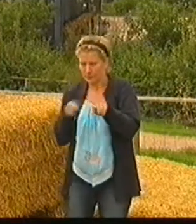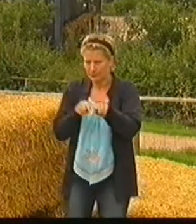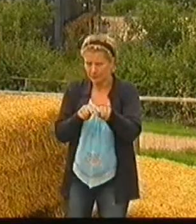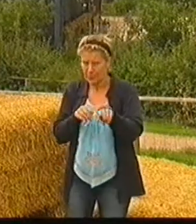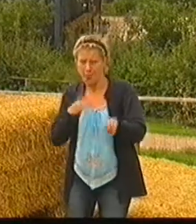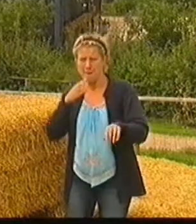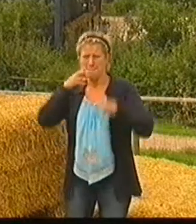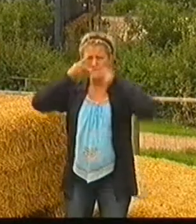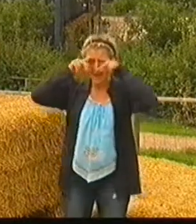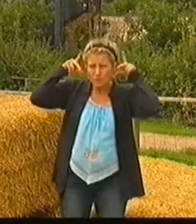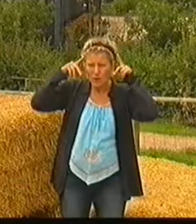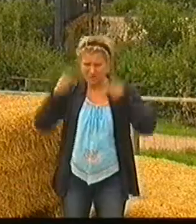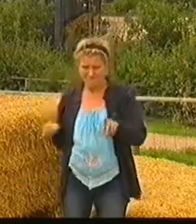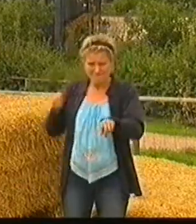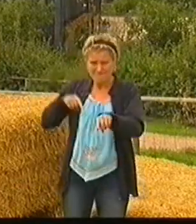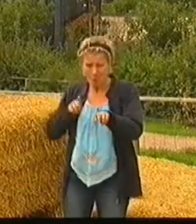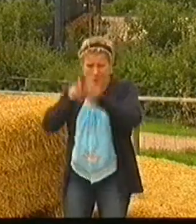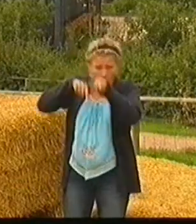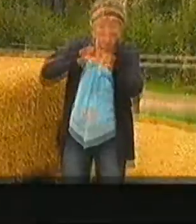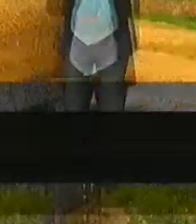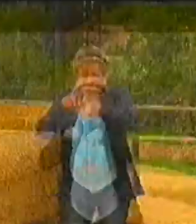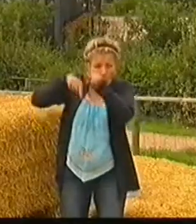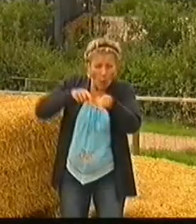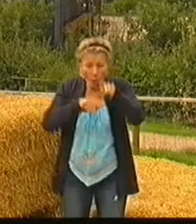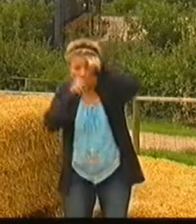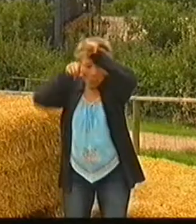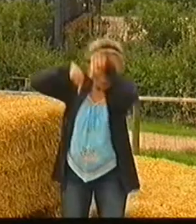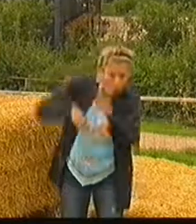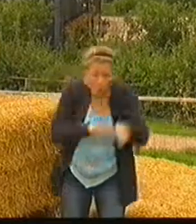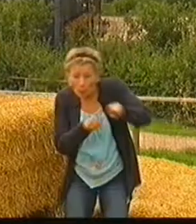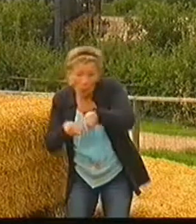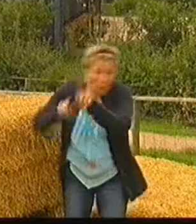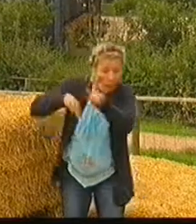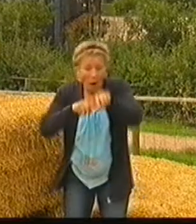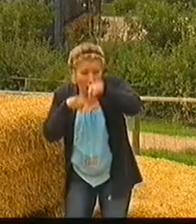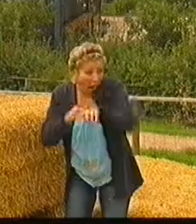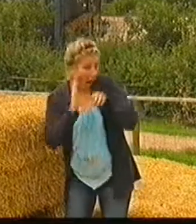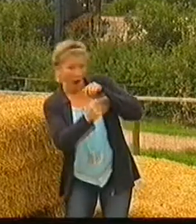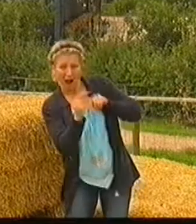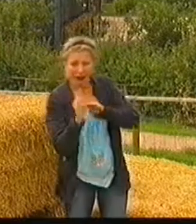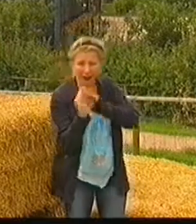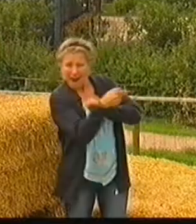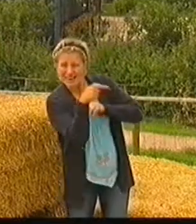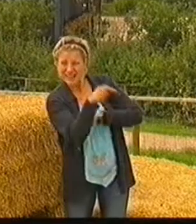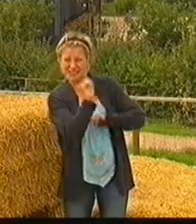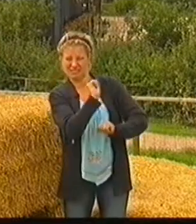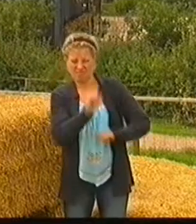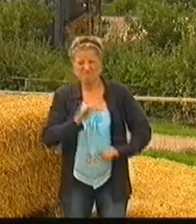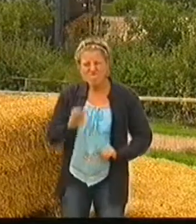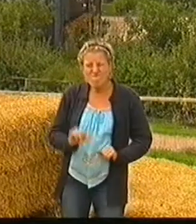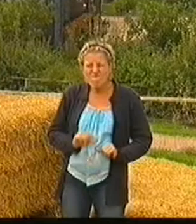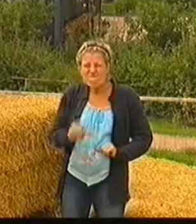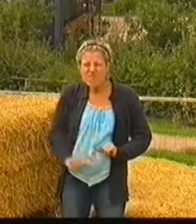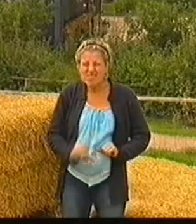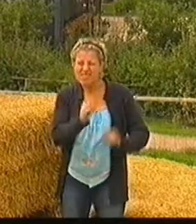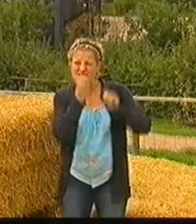the smallest fox came next, and Badger last. Along the tunnel they flew, past the turning that led to Bunce's